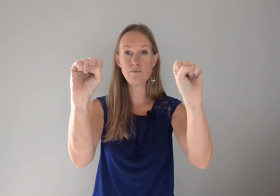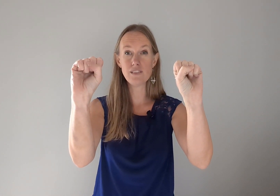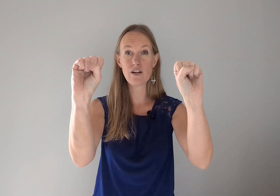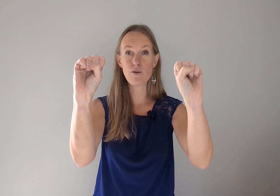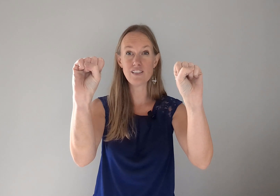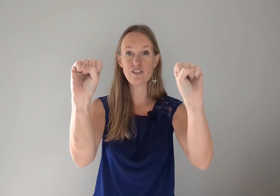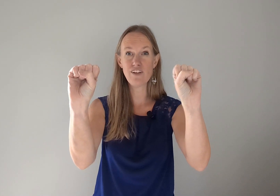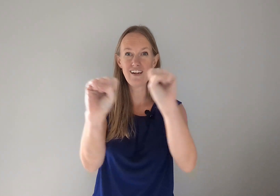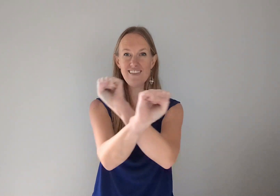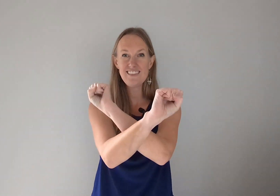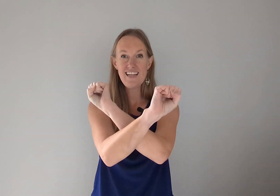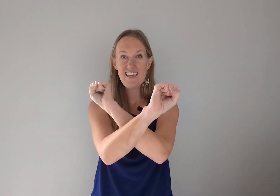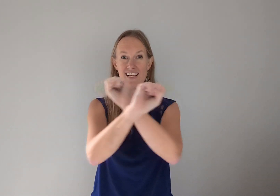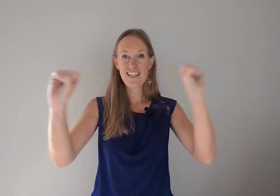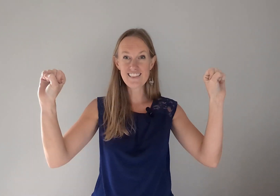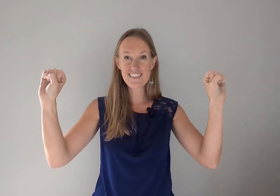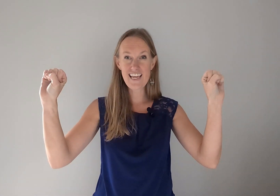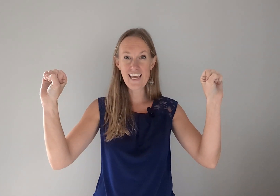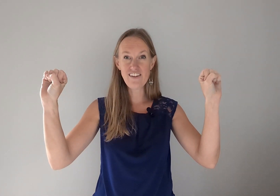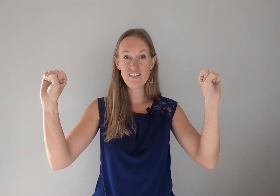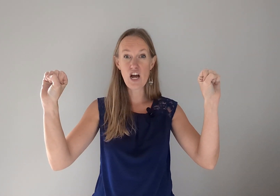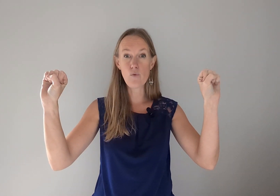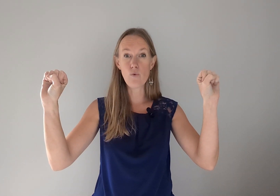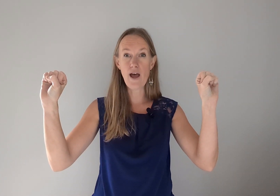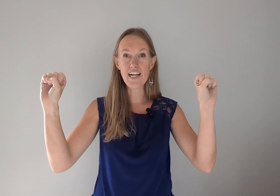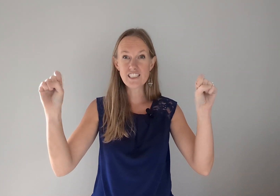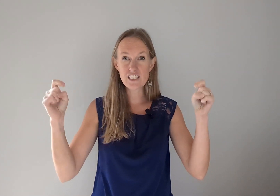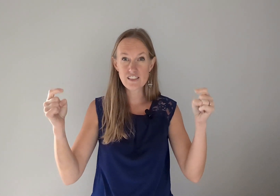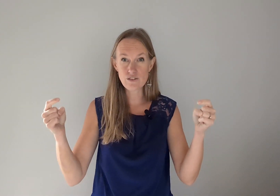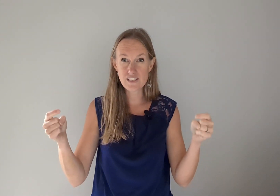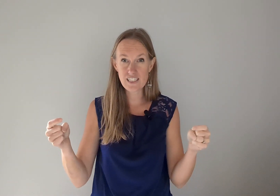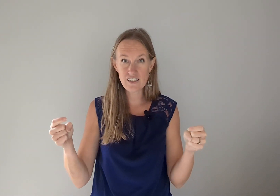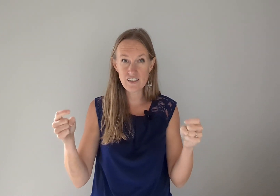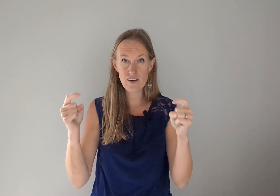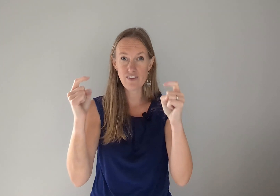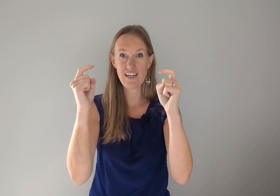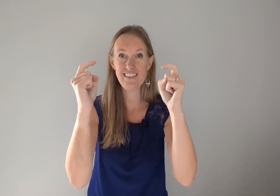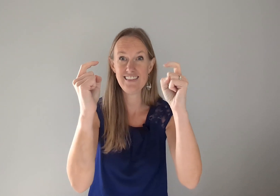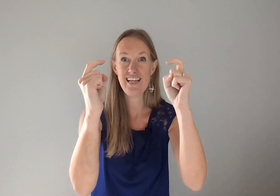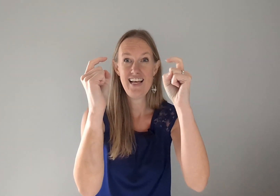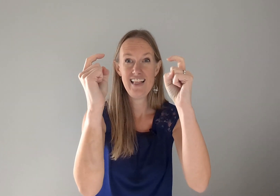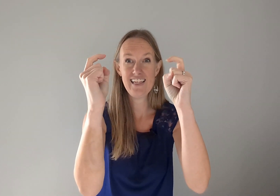thumbs across your fingers. That's saved. A wretch. So sinner, you have your hands like